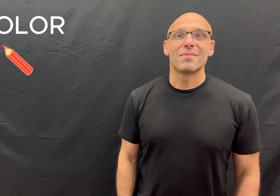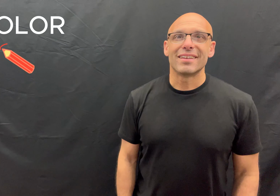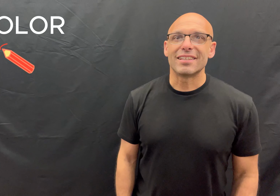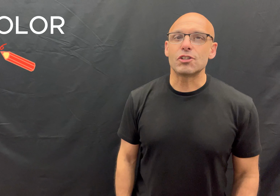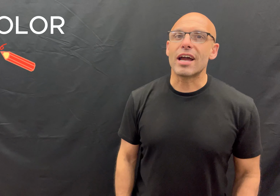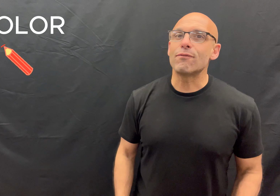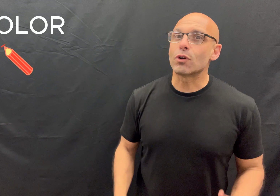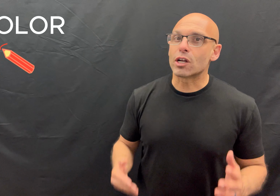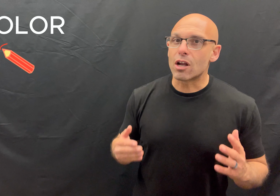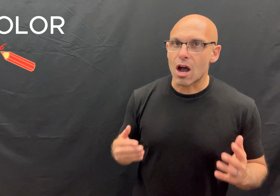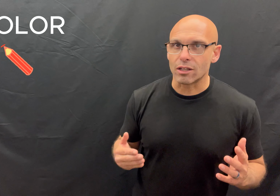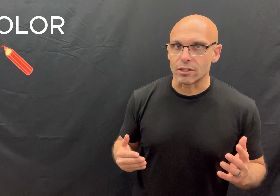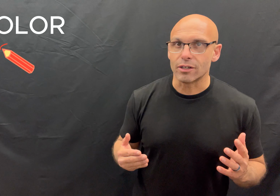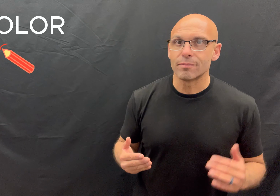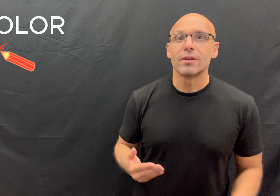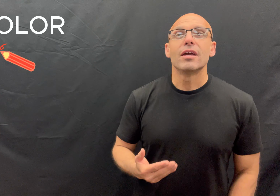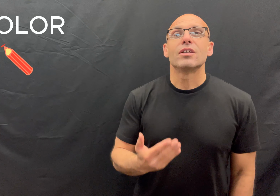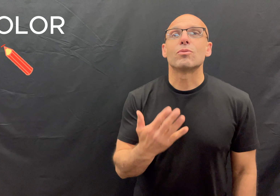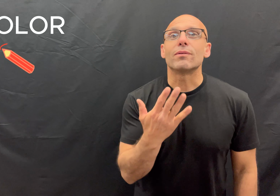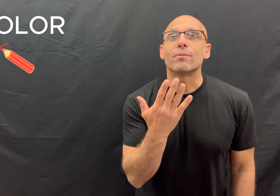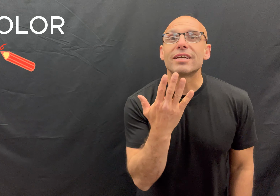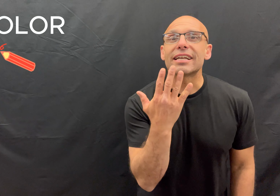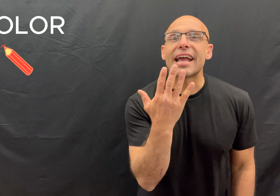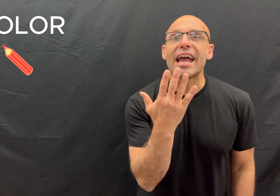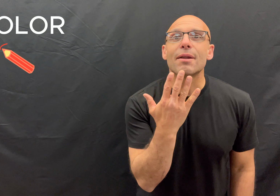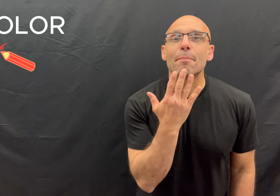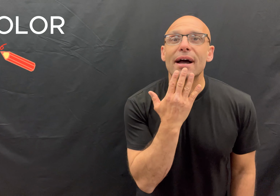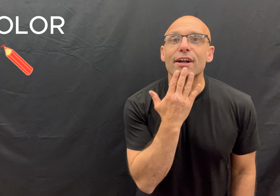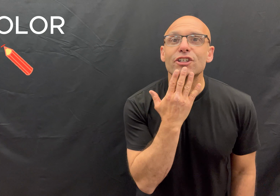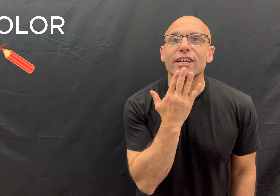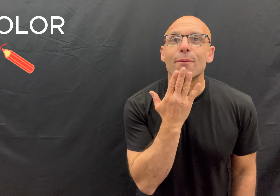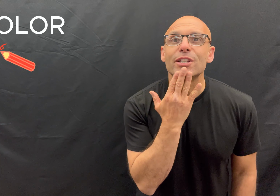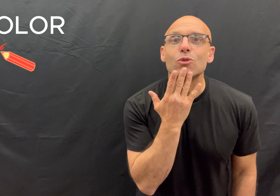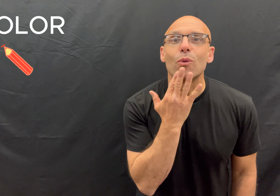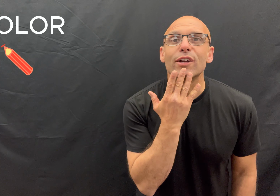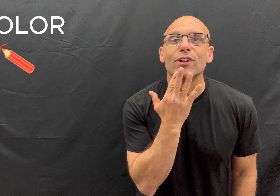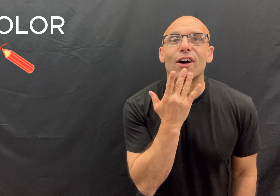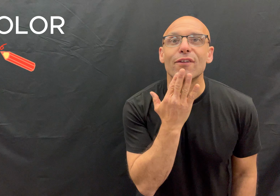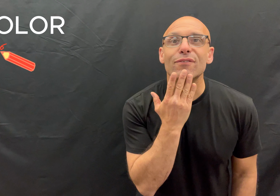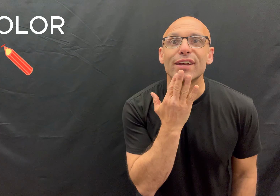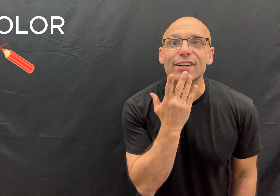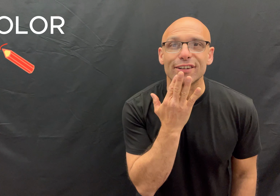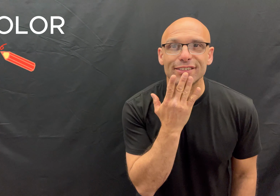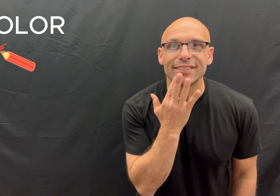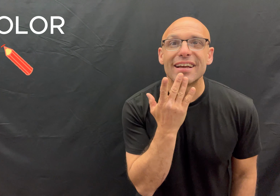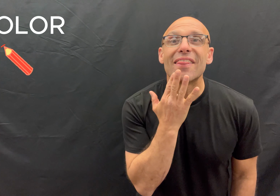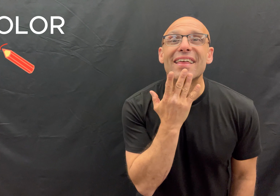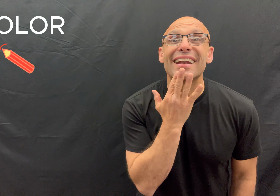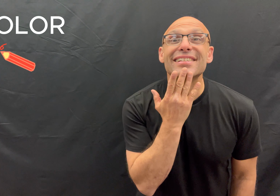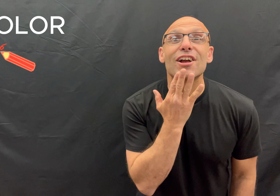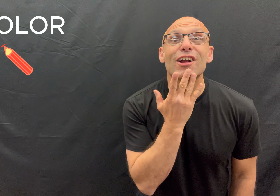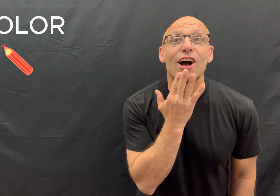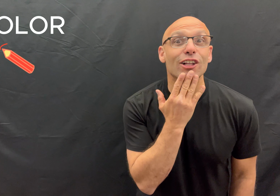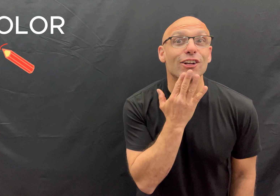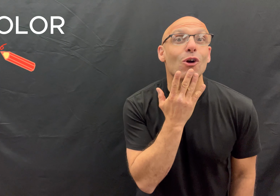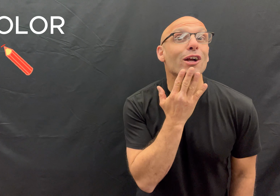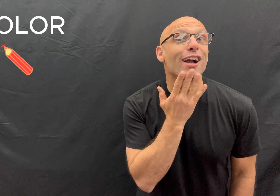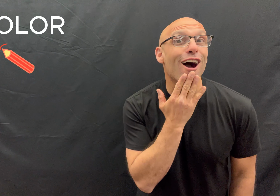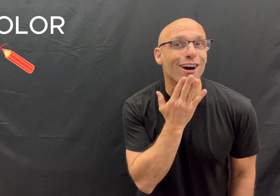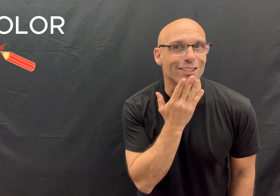The sign for color is we take a hand by our chin and we just wiggle our fingers. That is color or